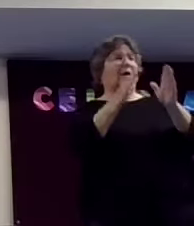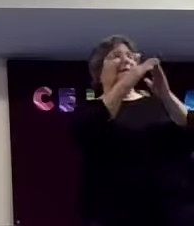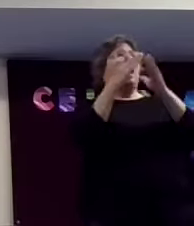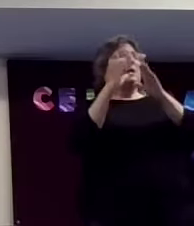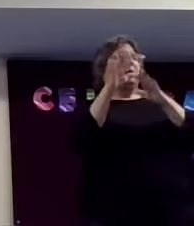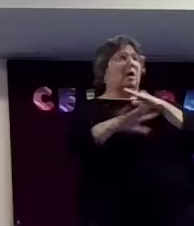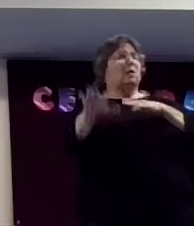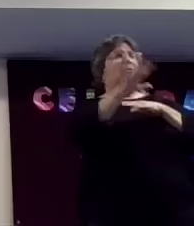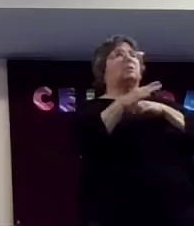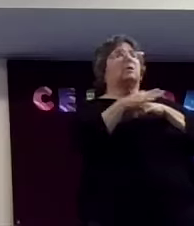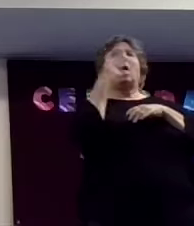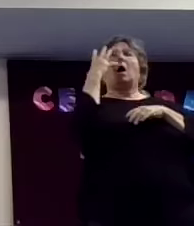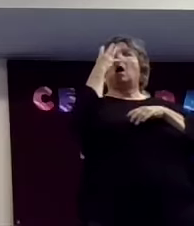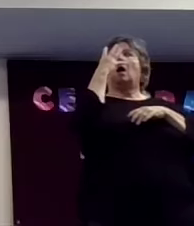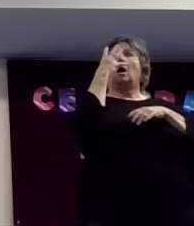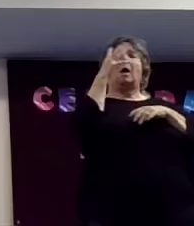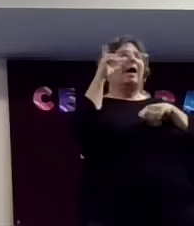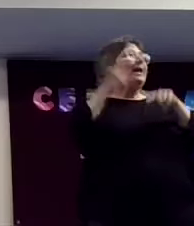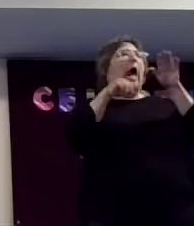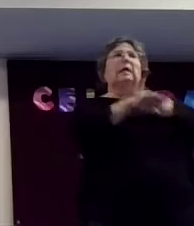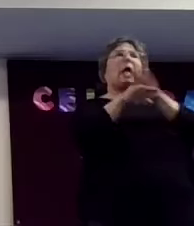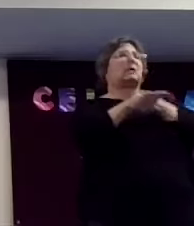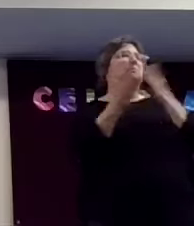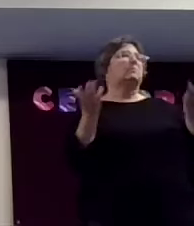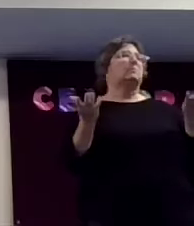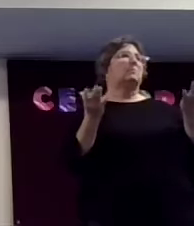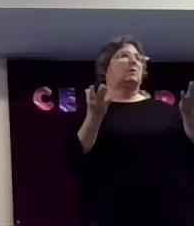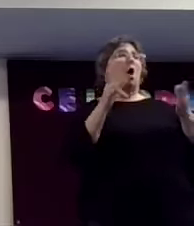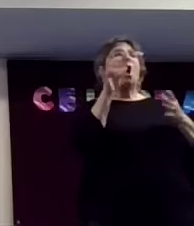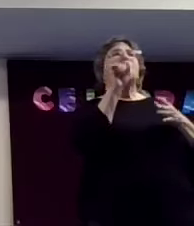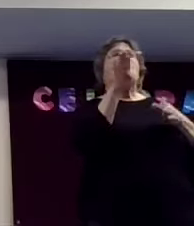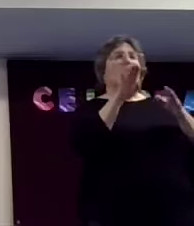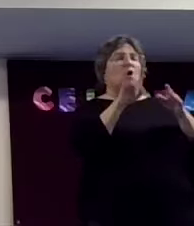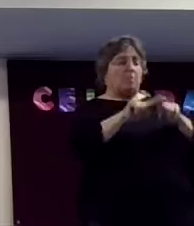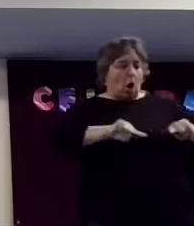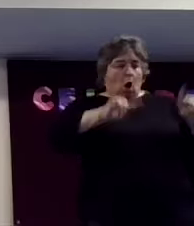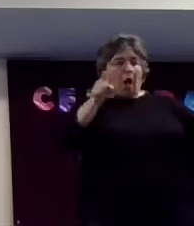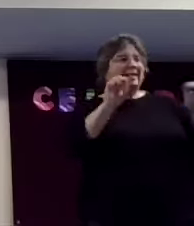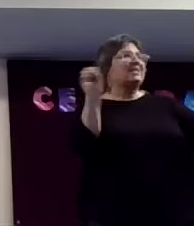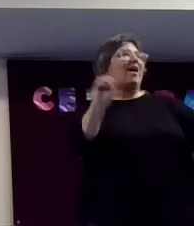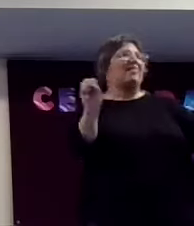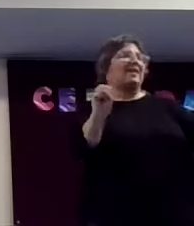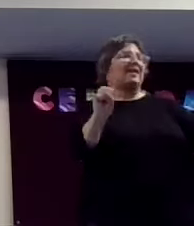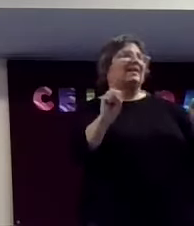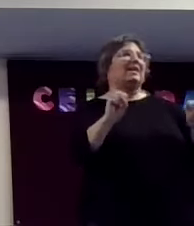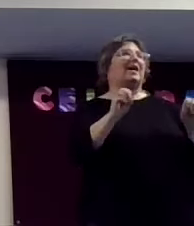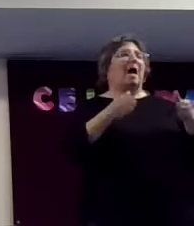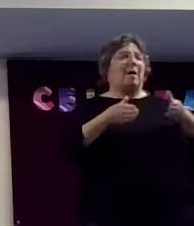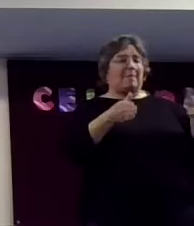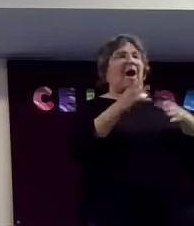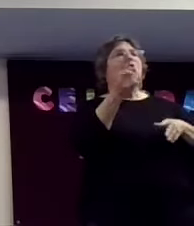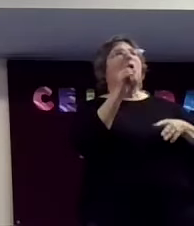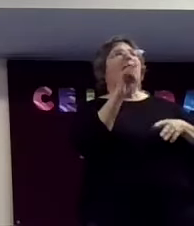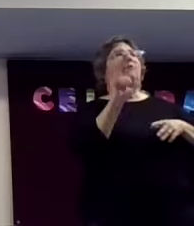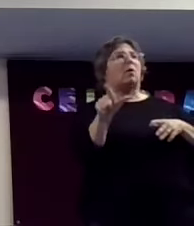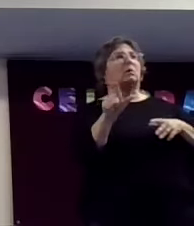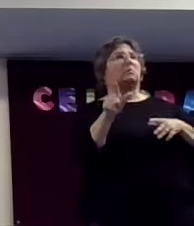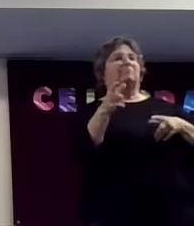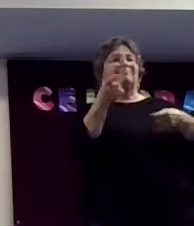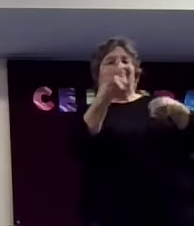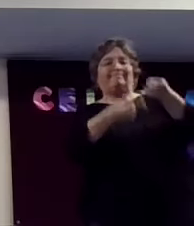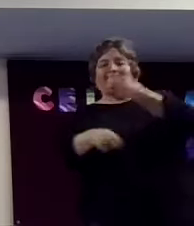town square, completely inaccessible. No curb cuts, and all the paths were gravel. All